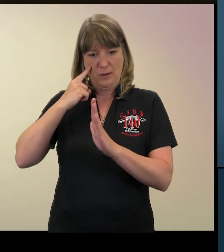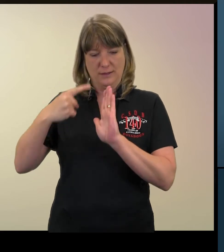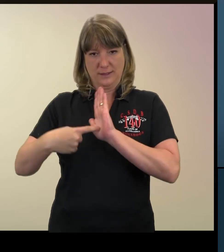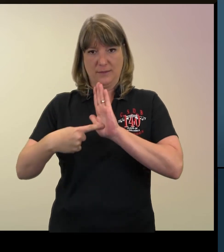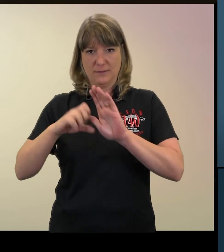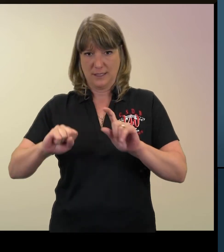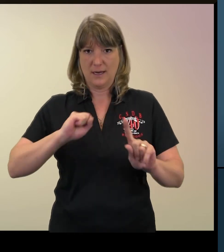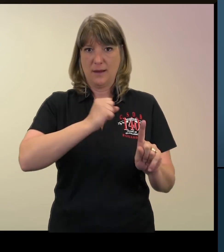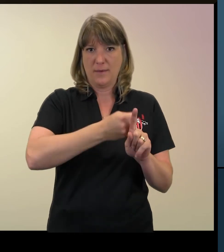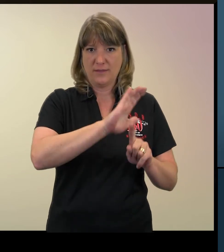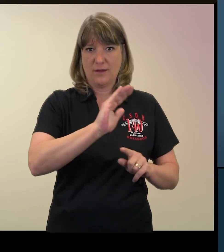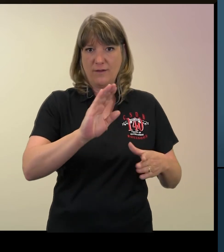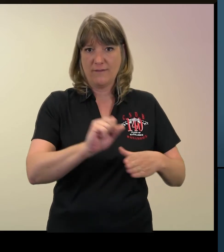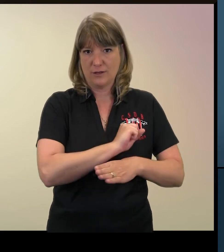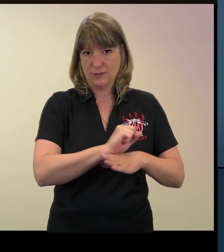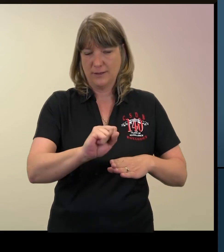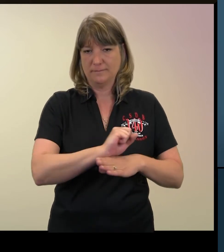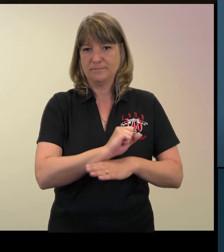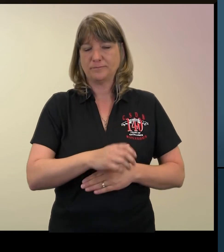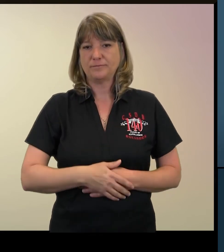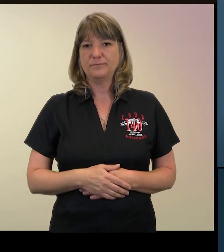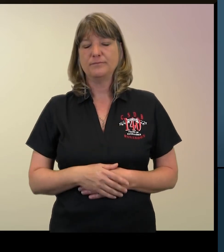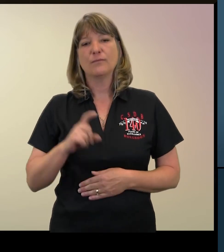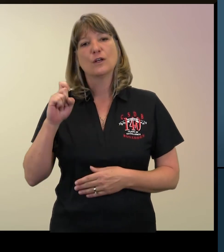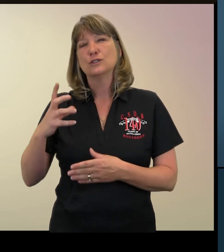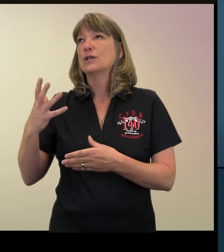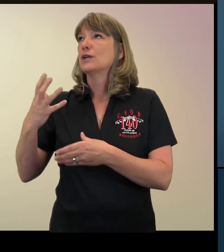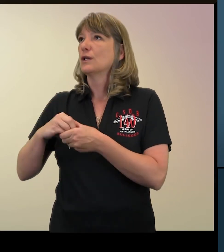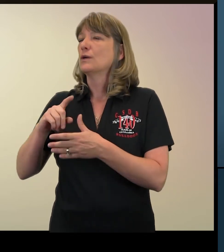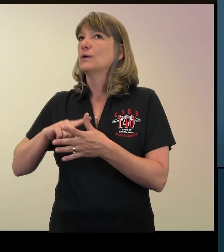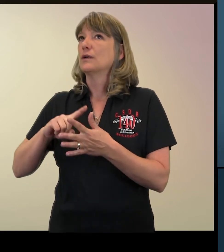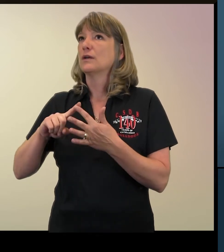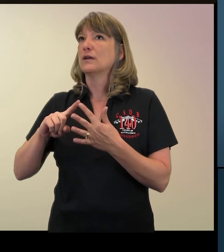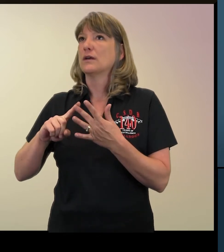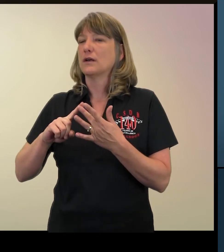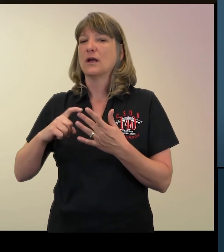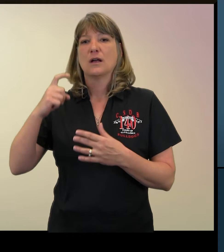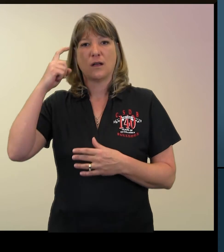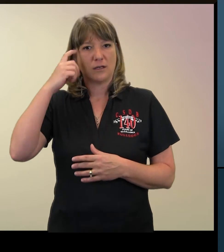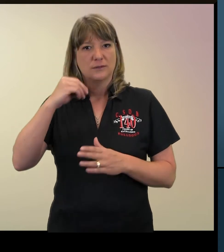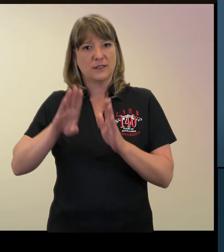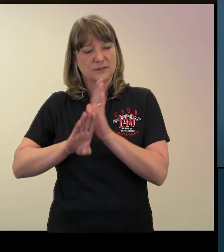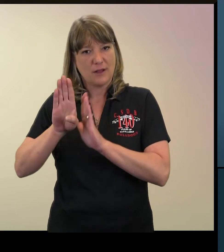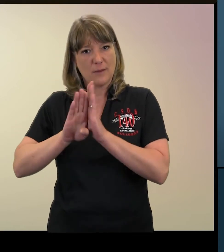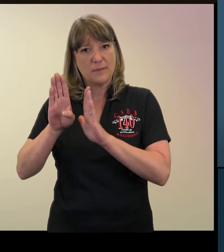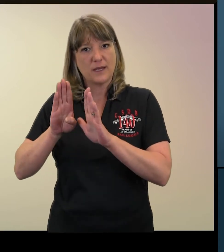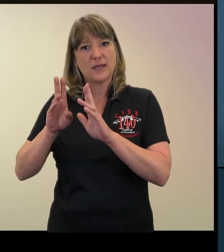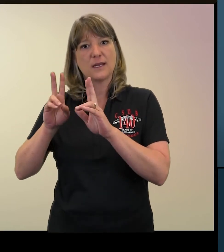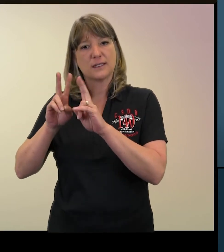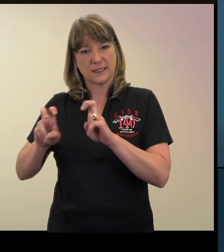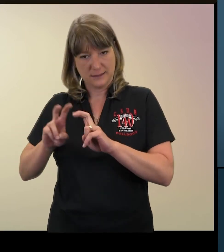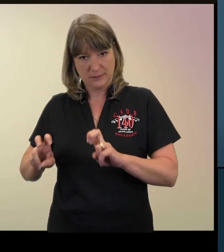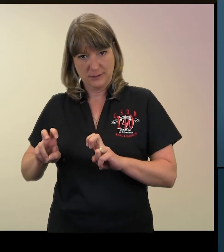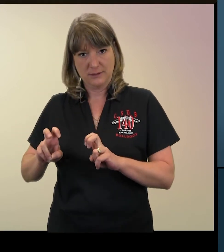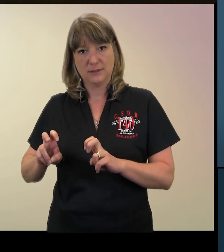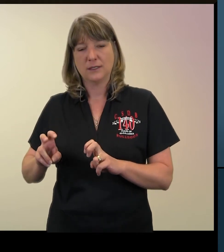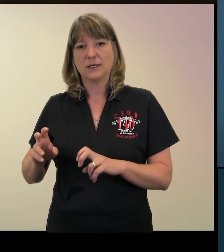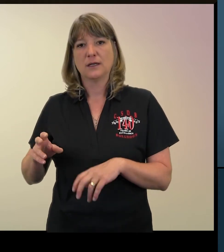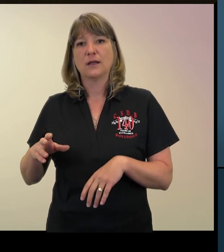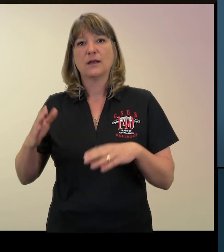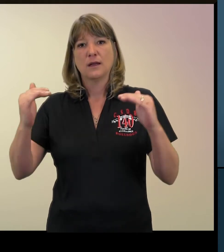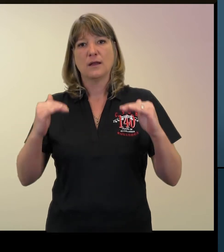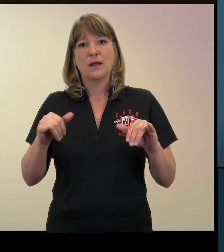some of those medical symptoms can impact the child's functioning. It should include a cognitive or developmental